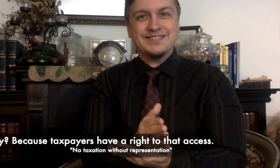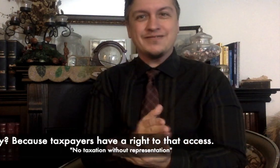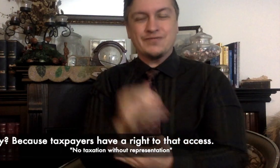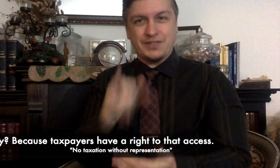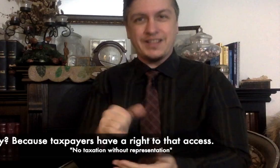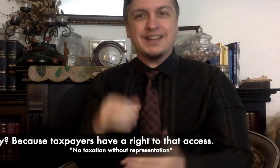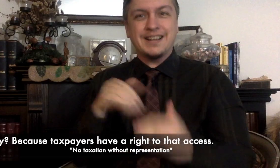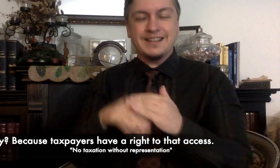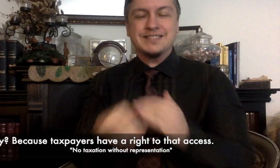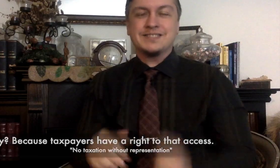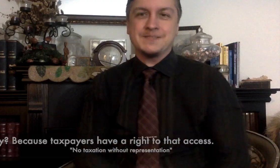that access.